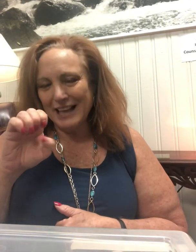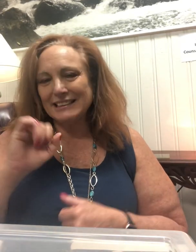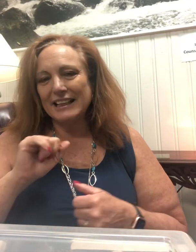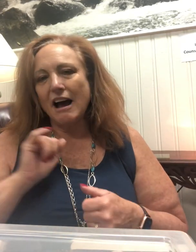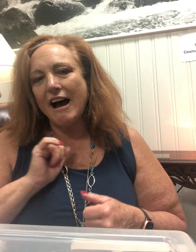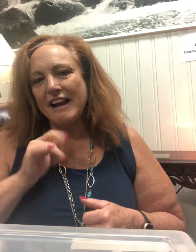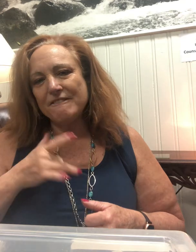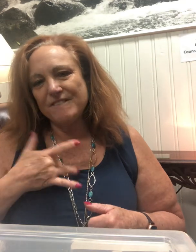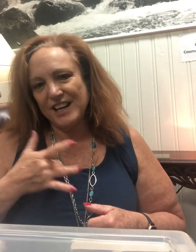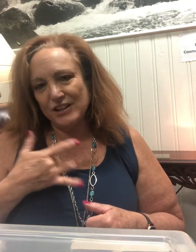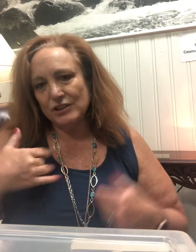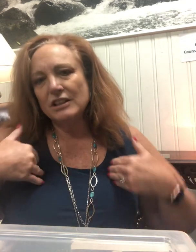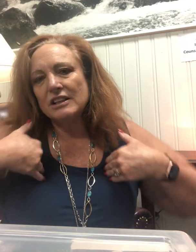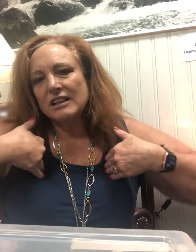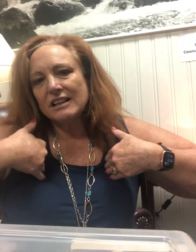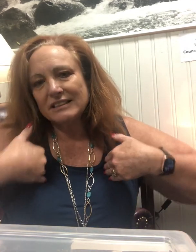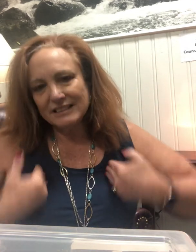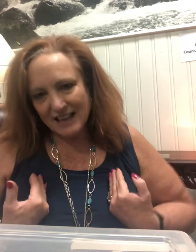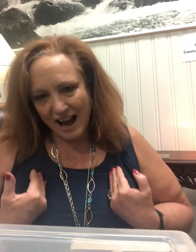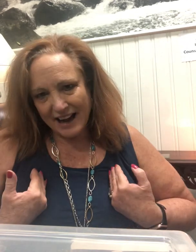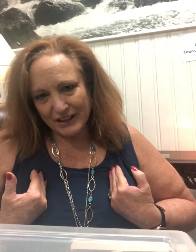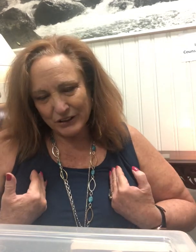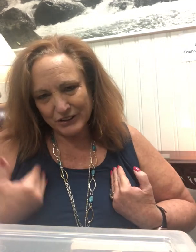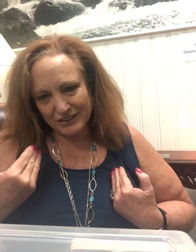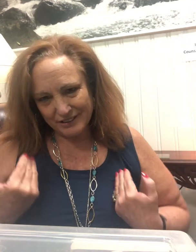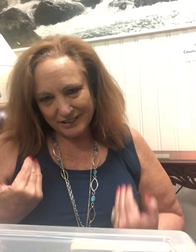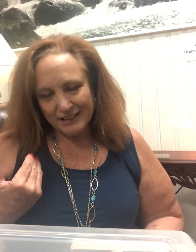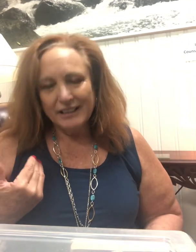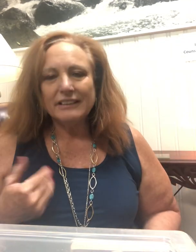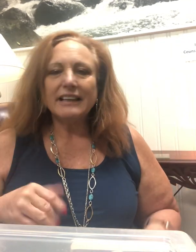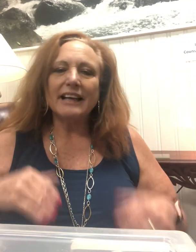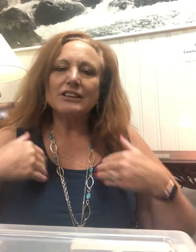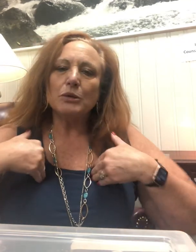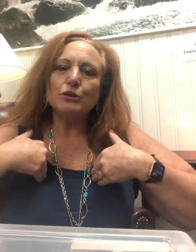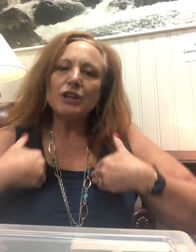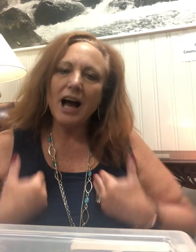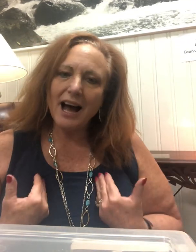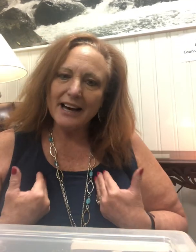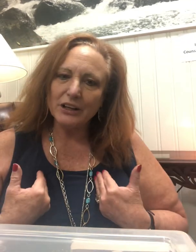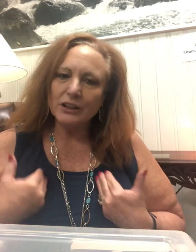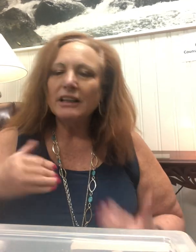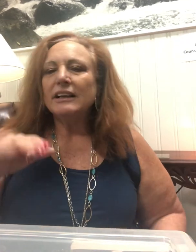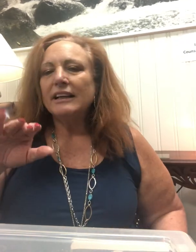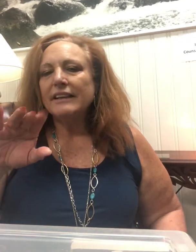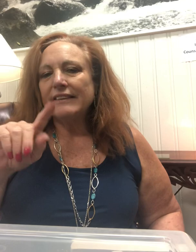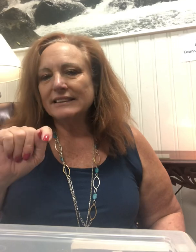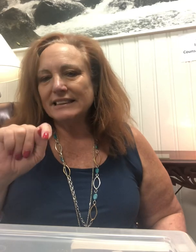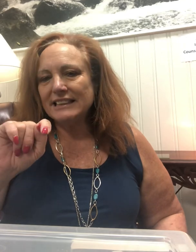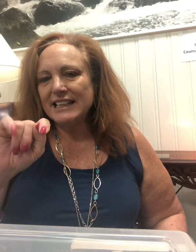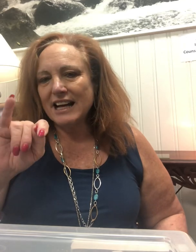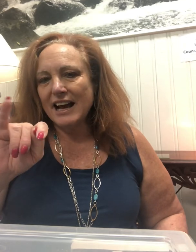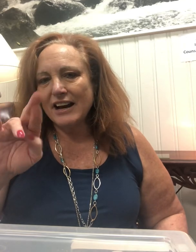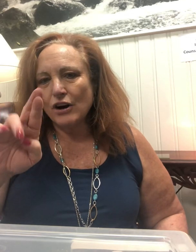in I feel tired. Okay, so tire. This is T-I-R-E,